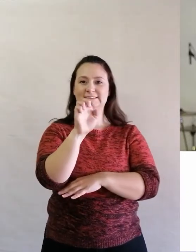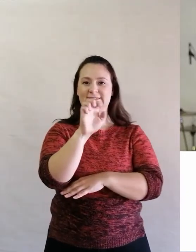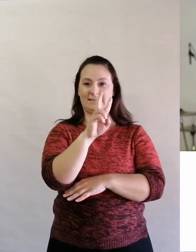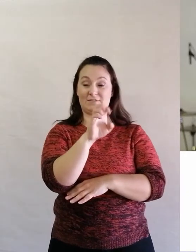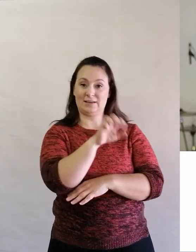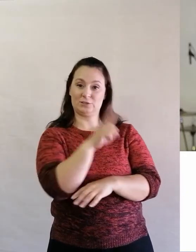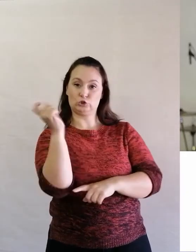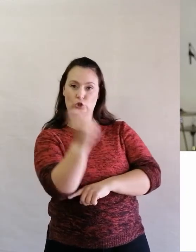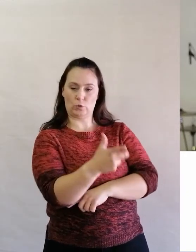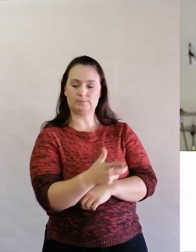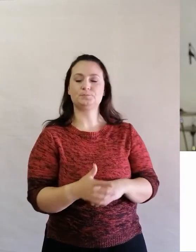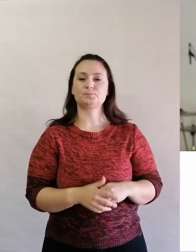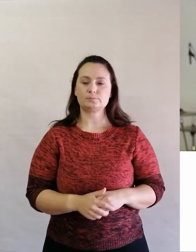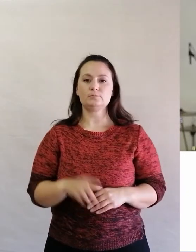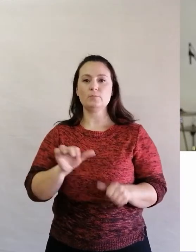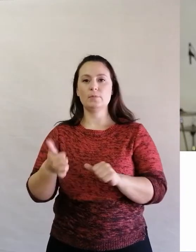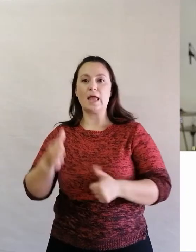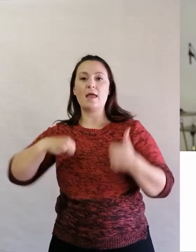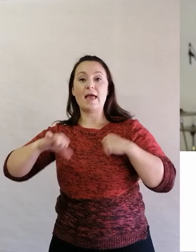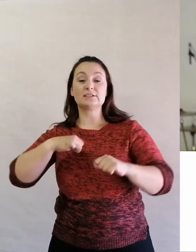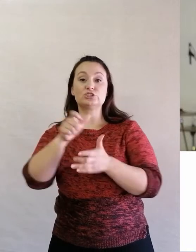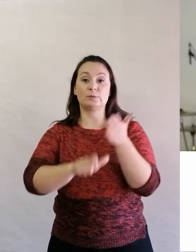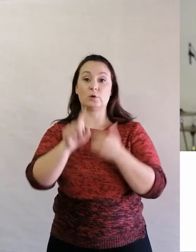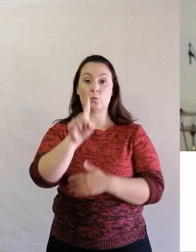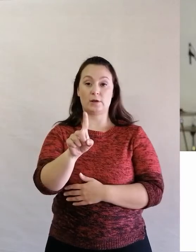Next passage of scripture I want to read is